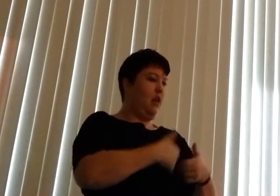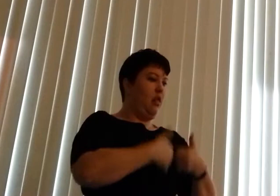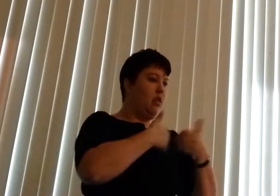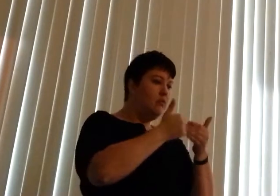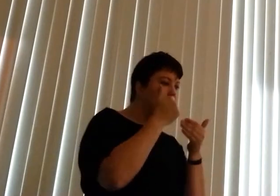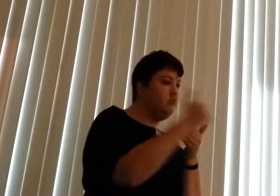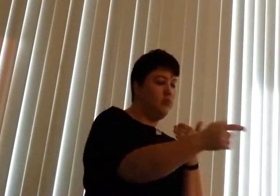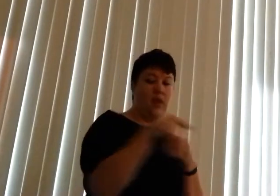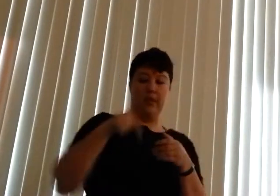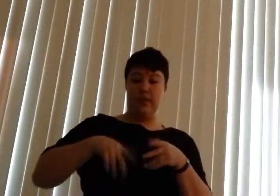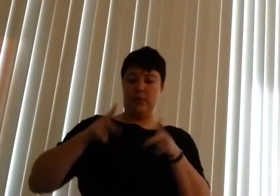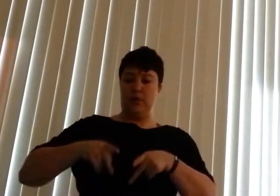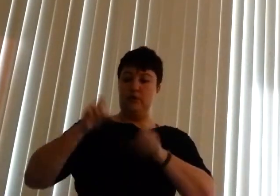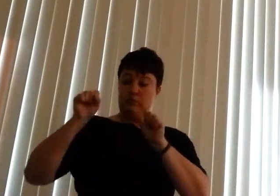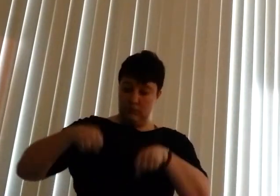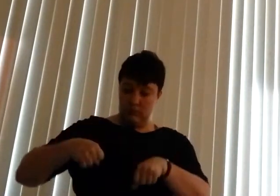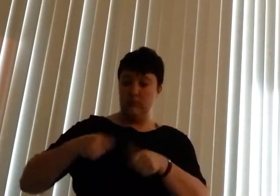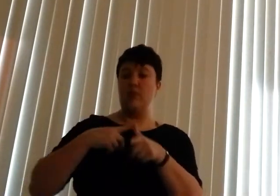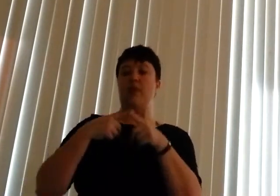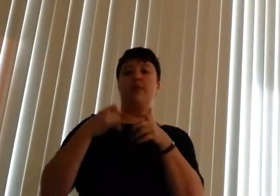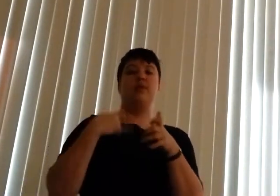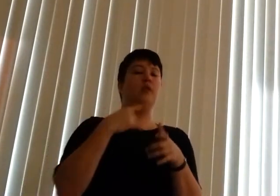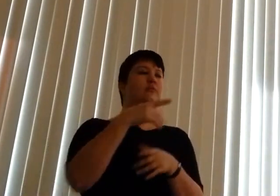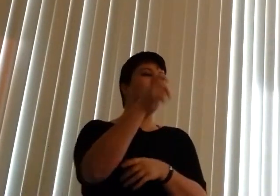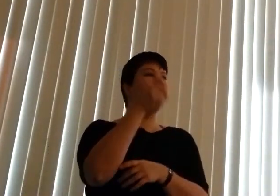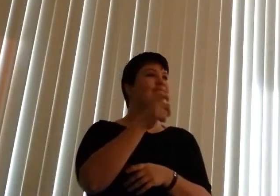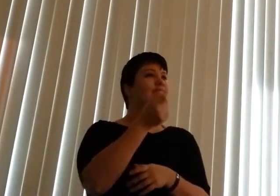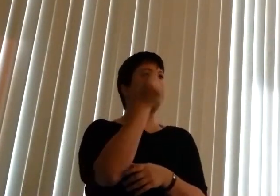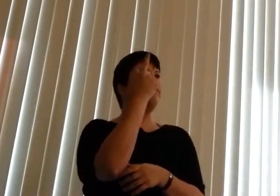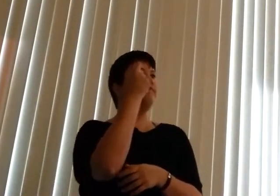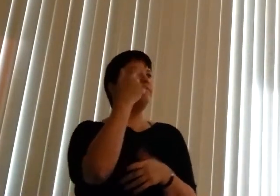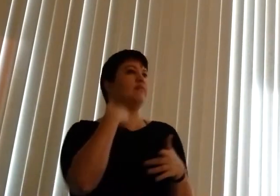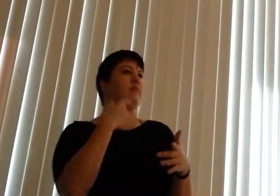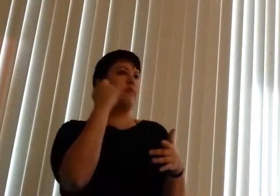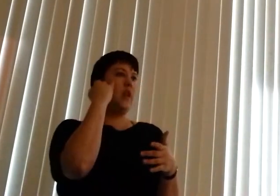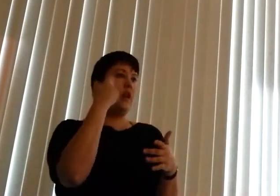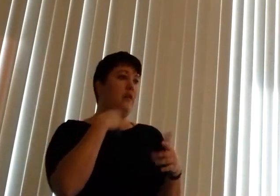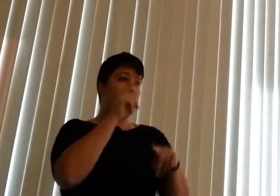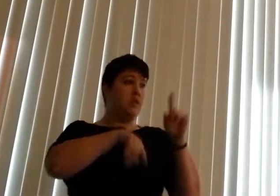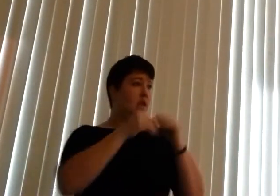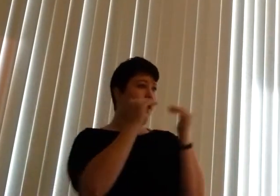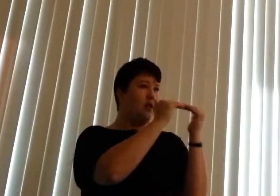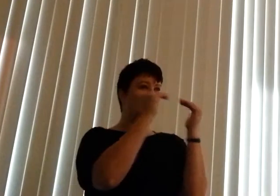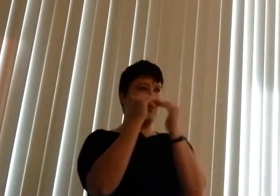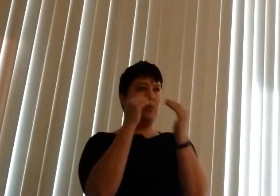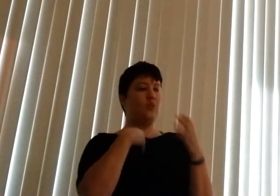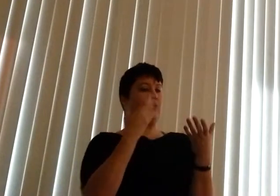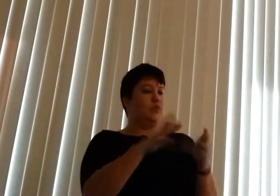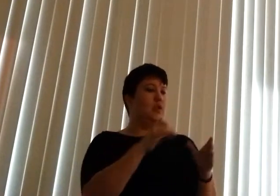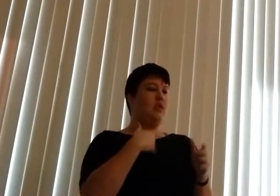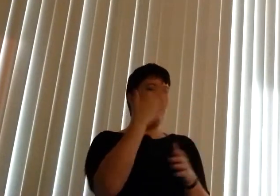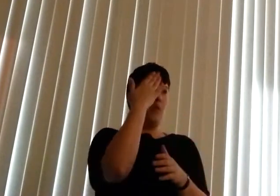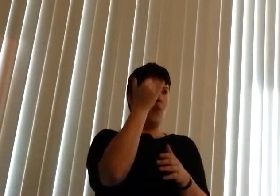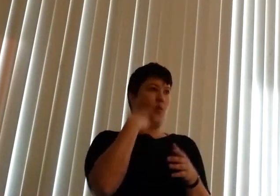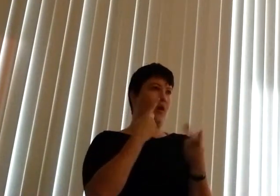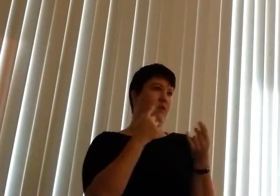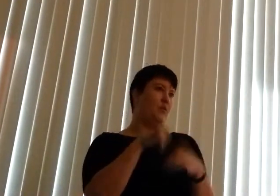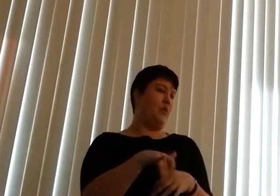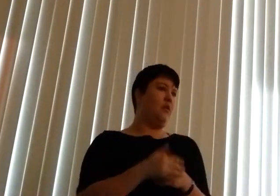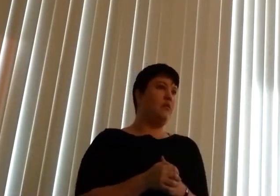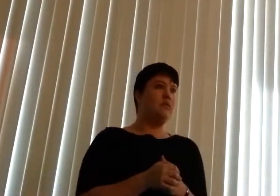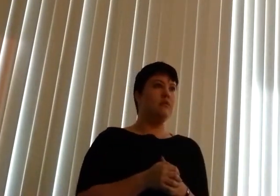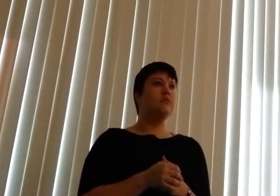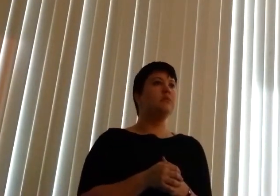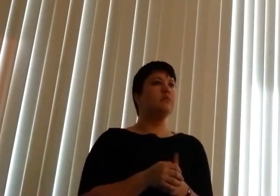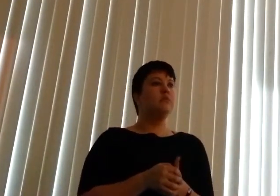while maintaining that there is significant moral reason to give equal chances in the paraplegia case.